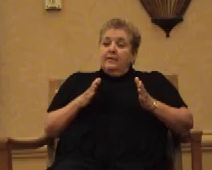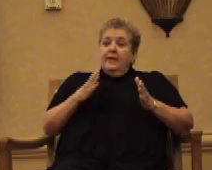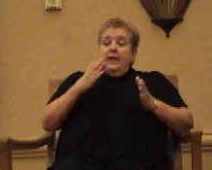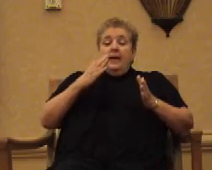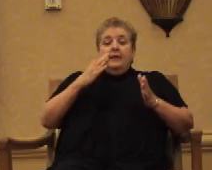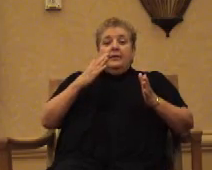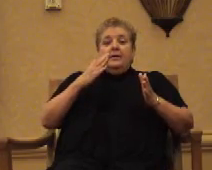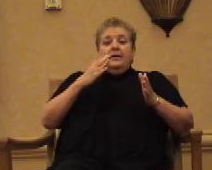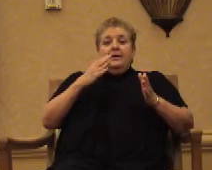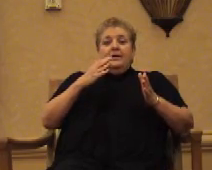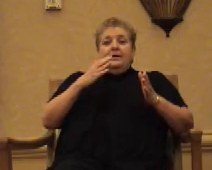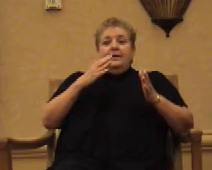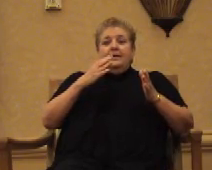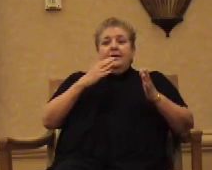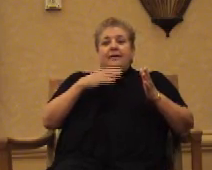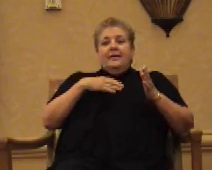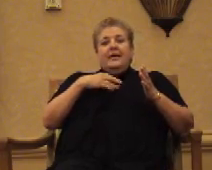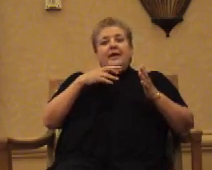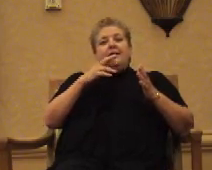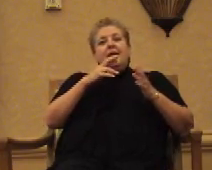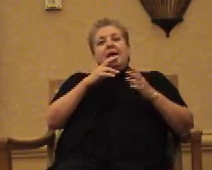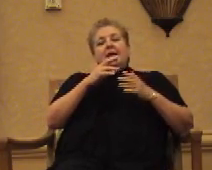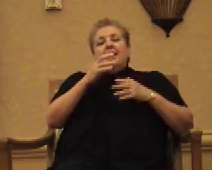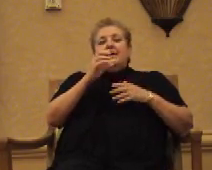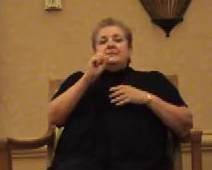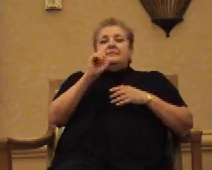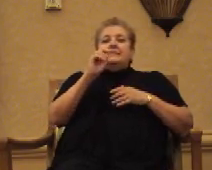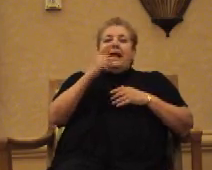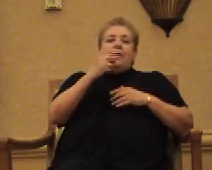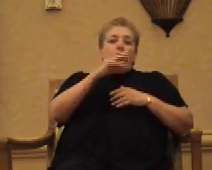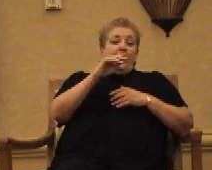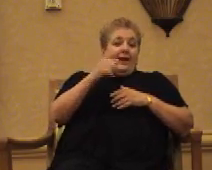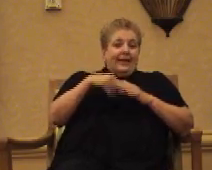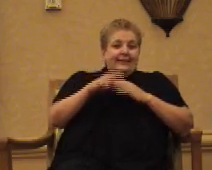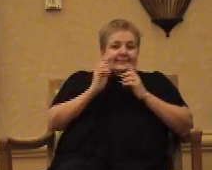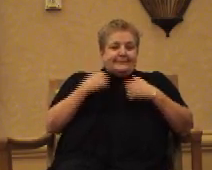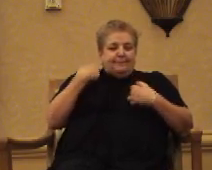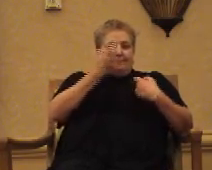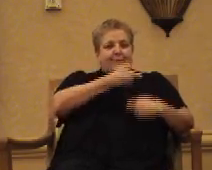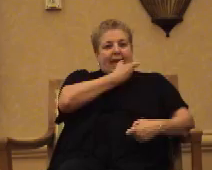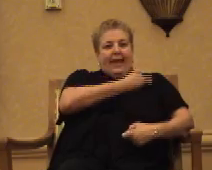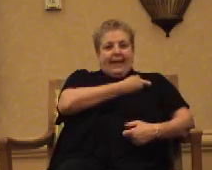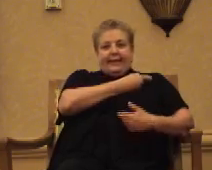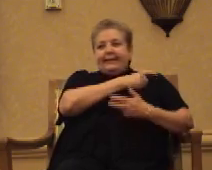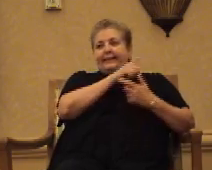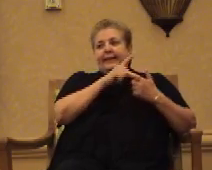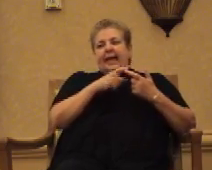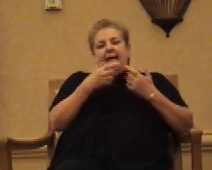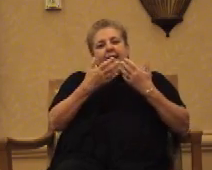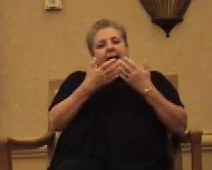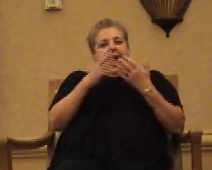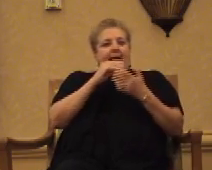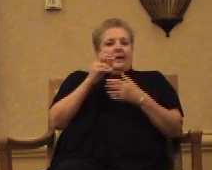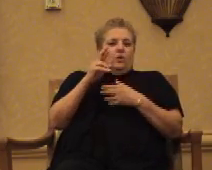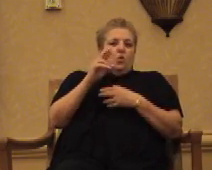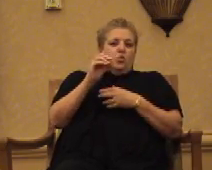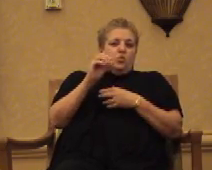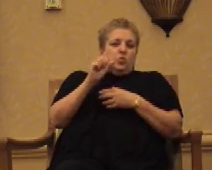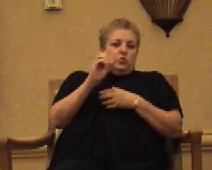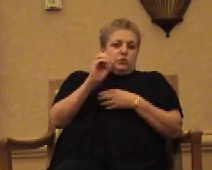drank ouzo in Greece and sangria in Spain. I thought, well, this is almost like a museum. I mean, it's what they're going to